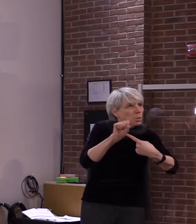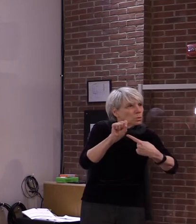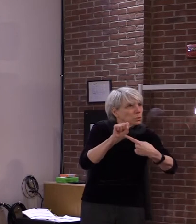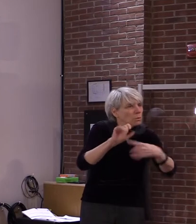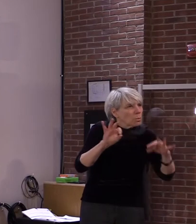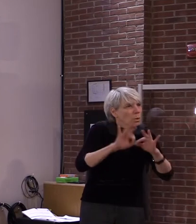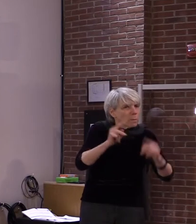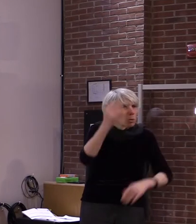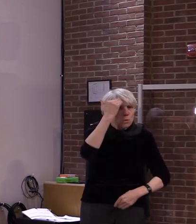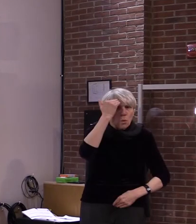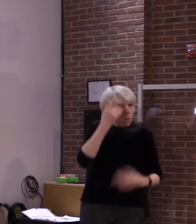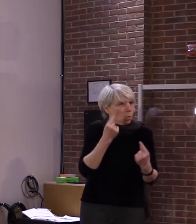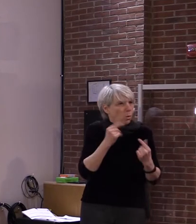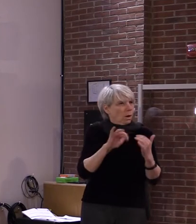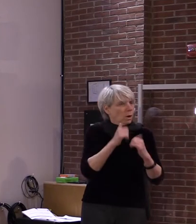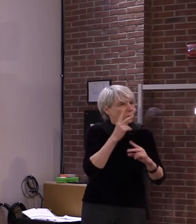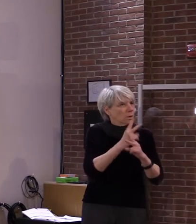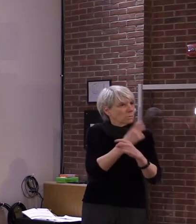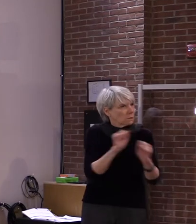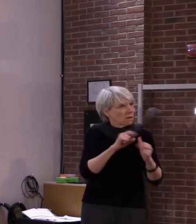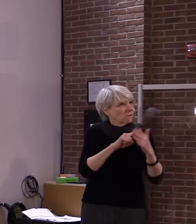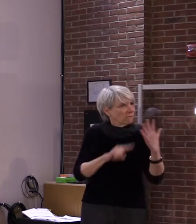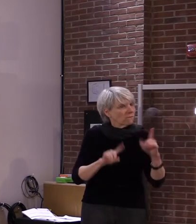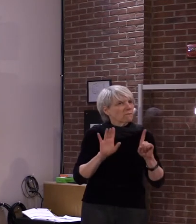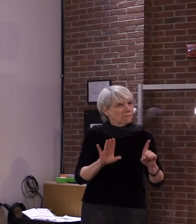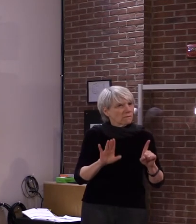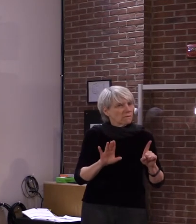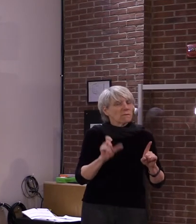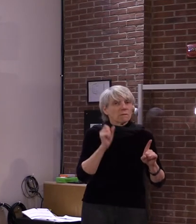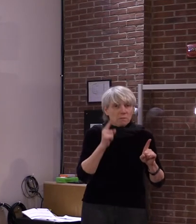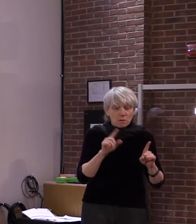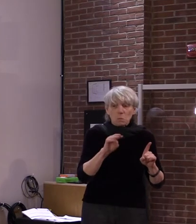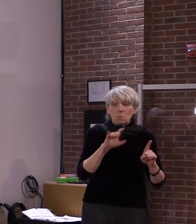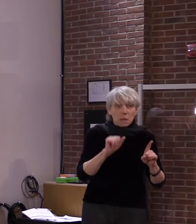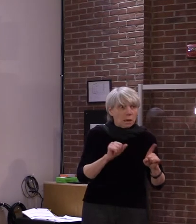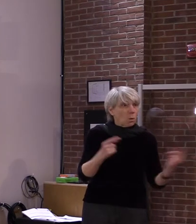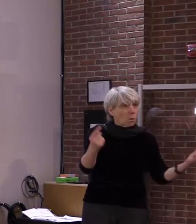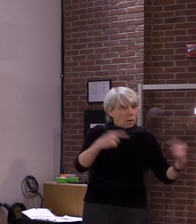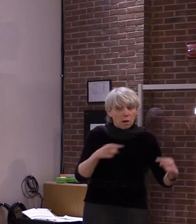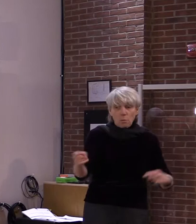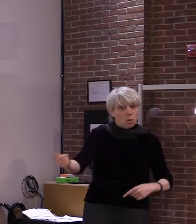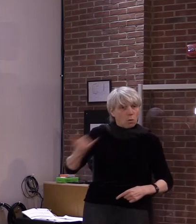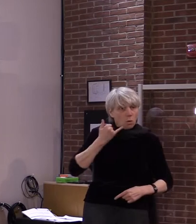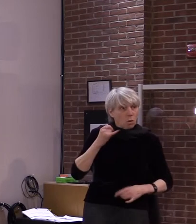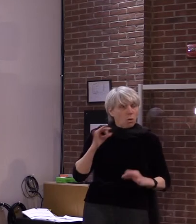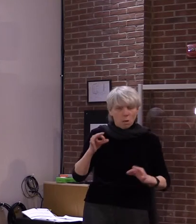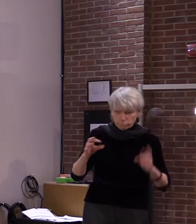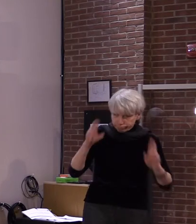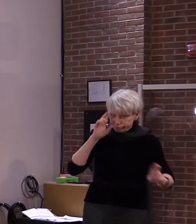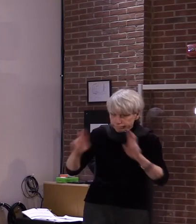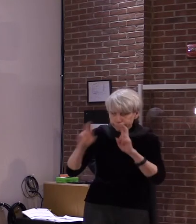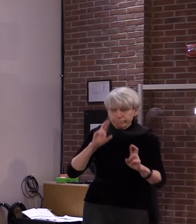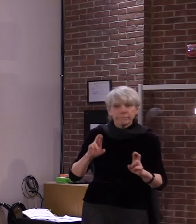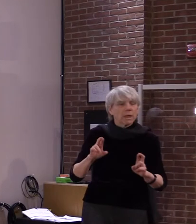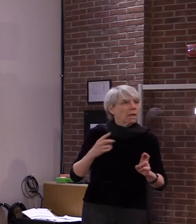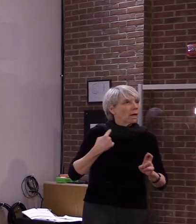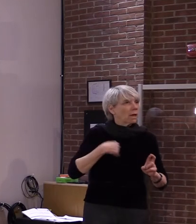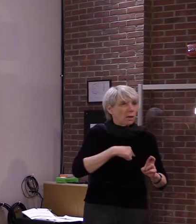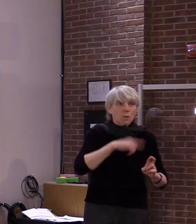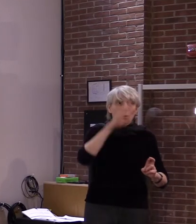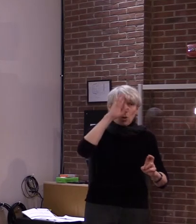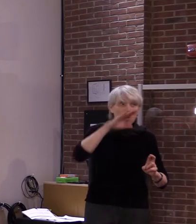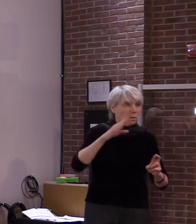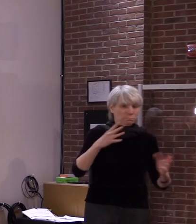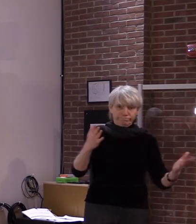going to call in if you're going to ask questions we respect that we want that we haven't been shutting down as we you know